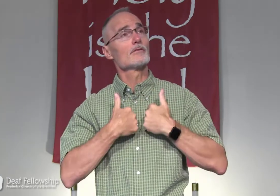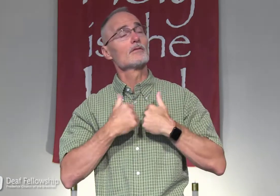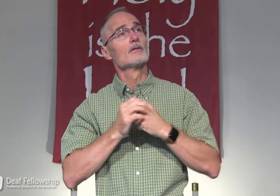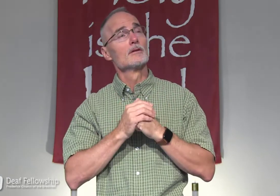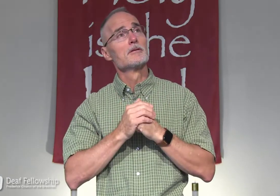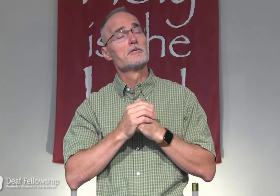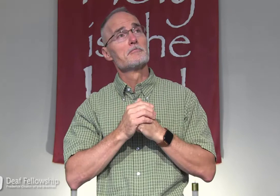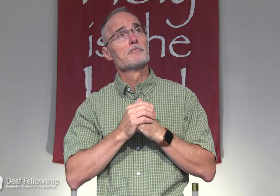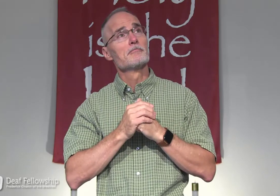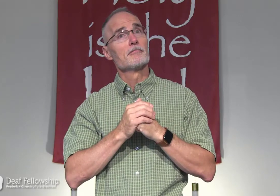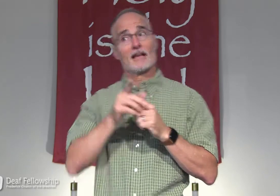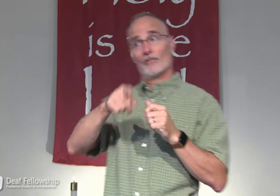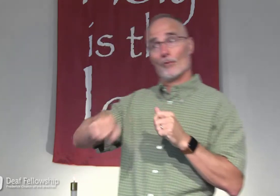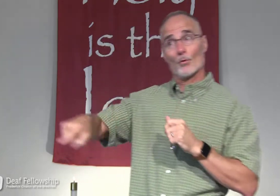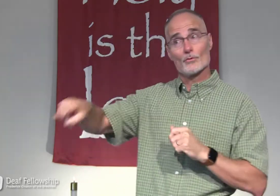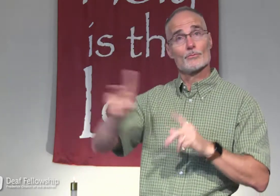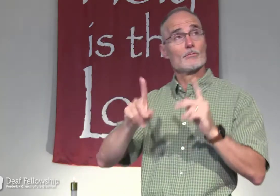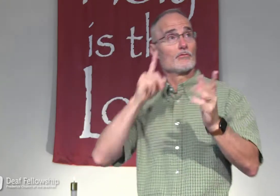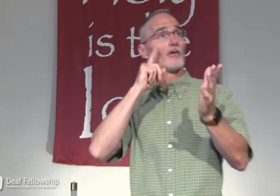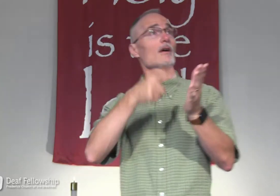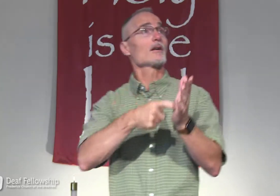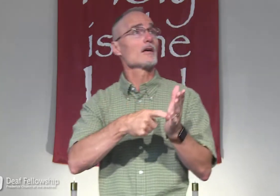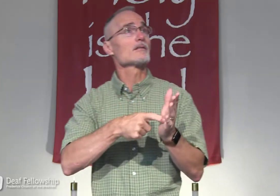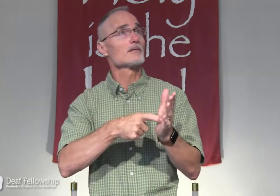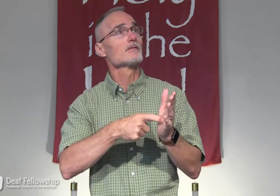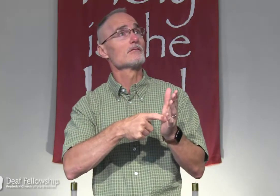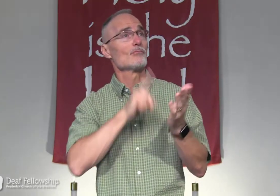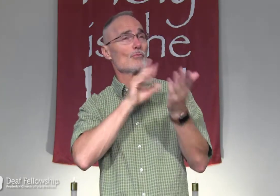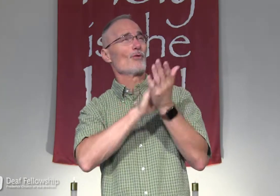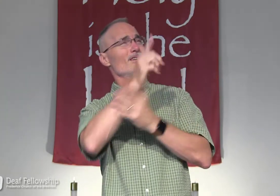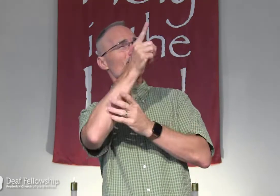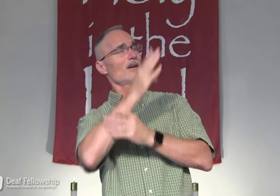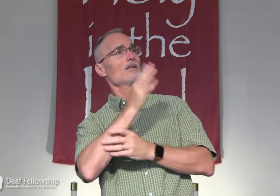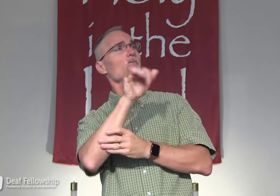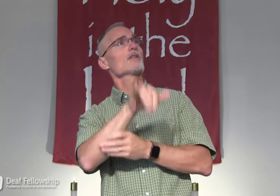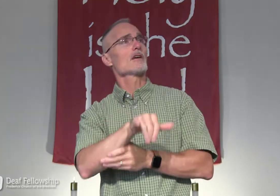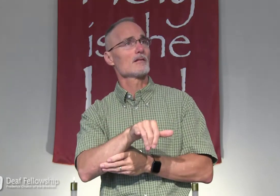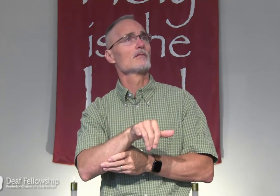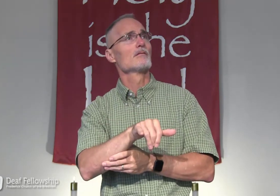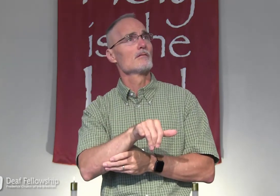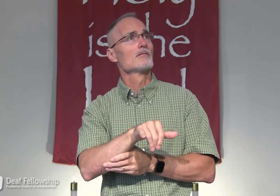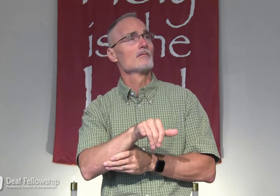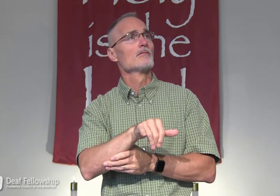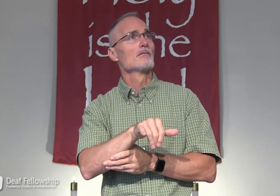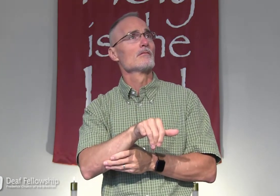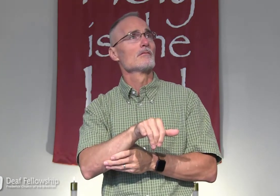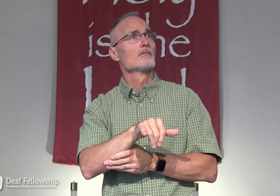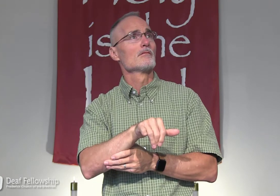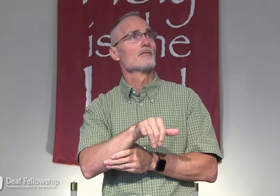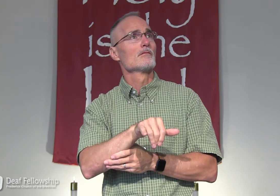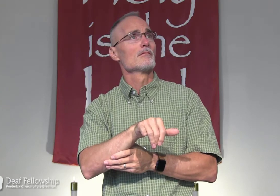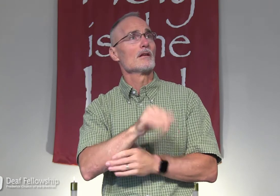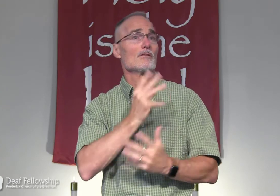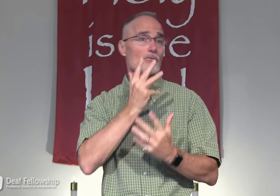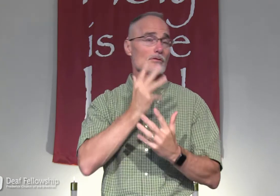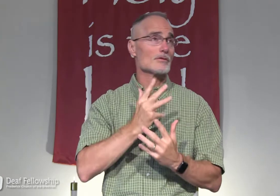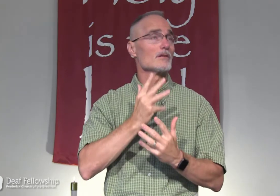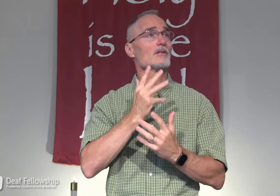the only way, the truth, and the life. Those people recognize that, and we praise God for